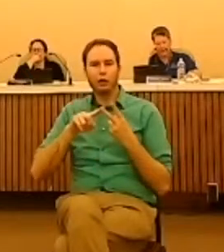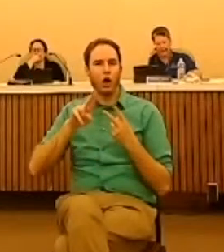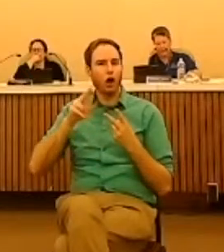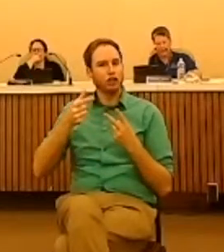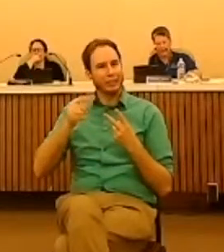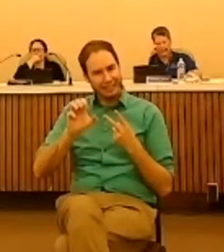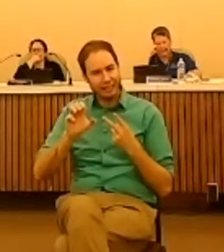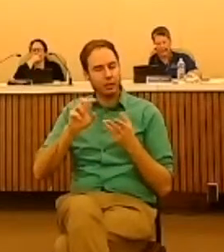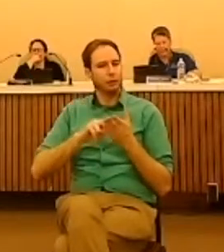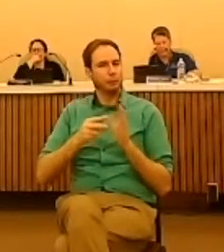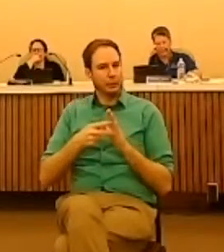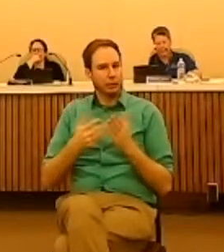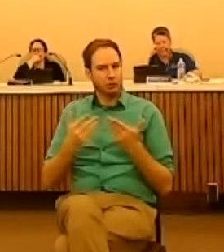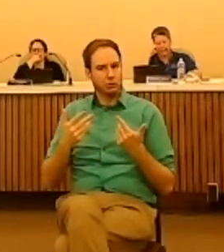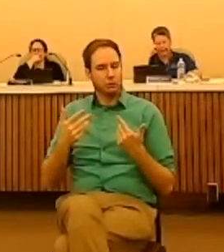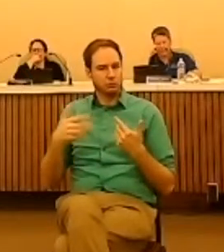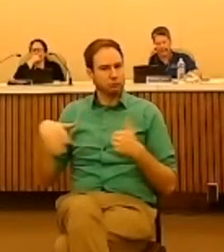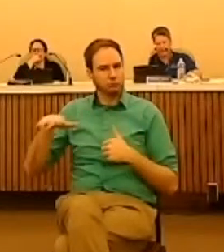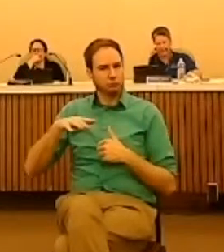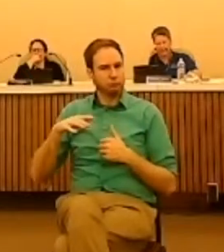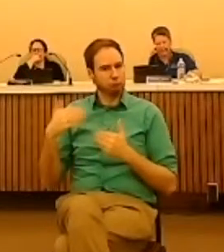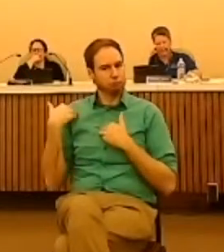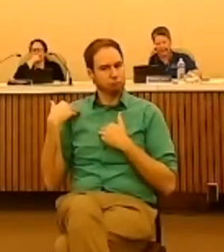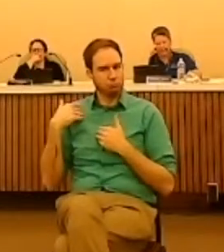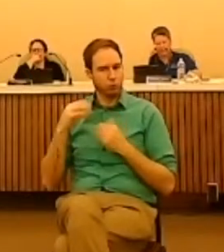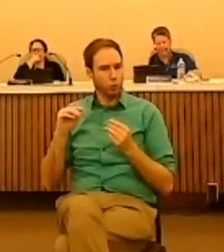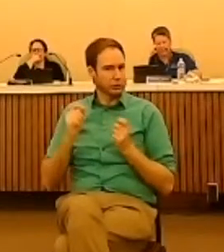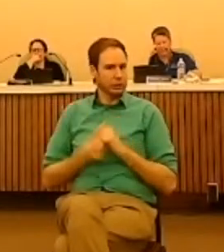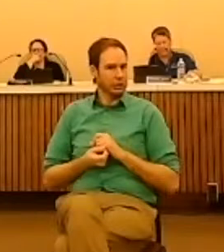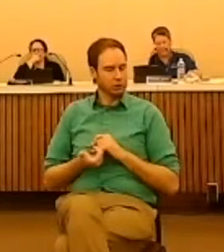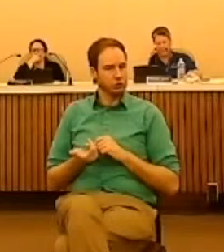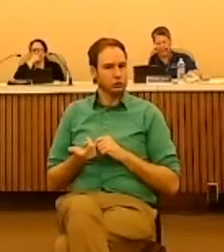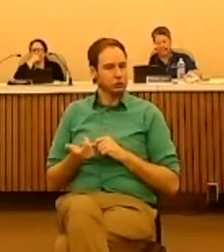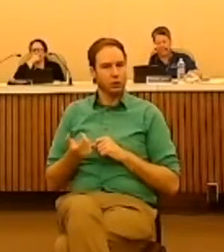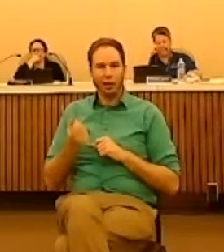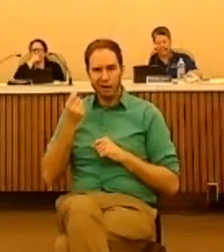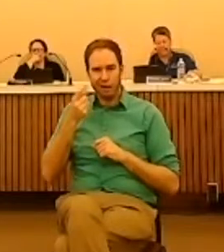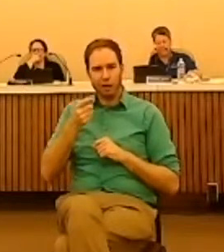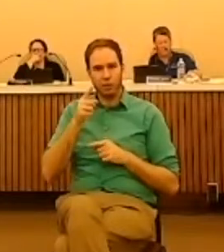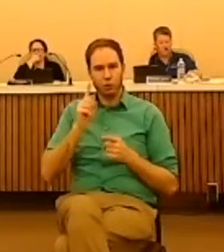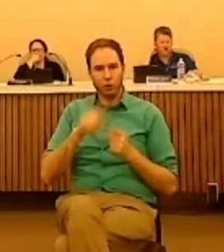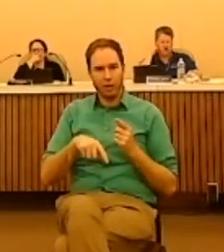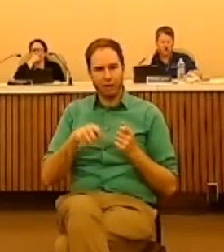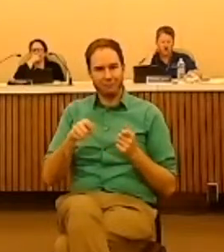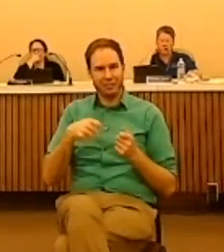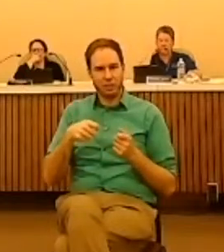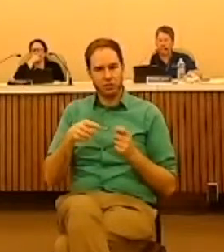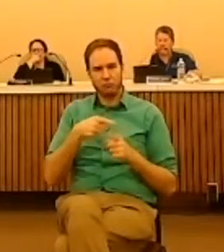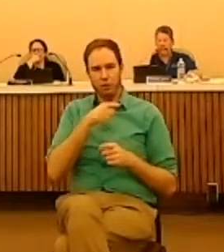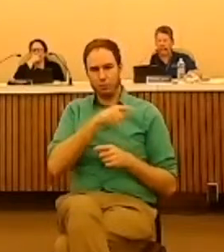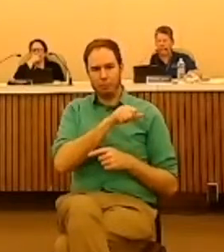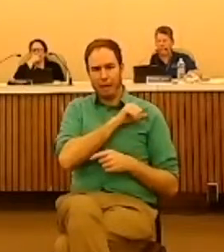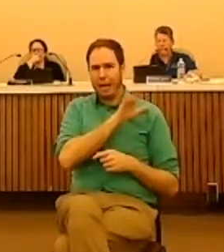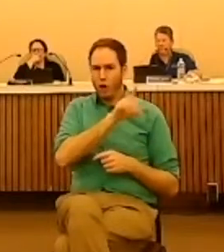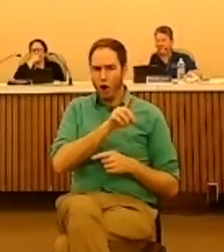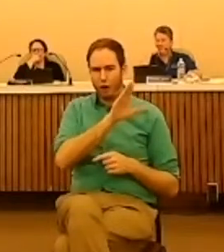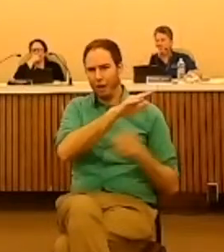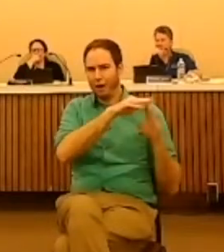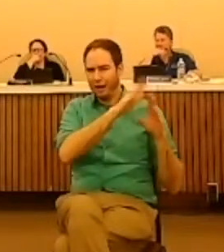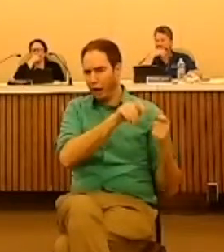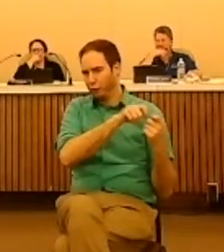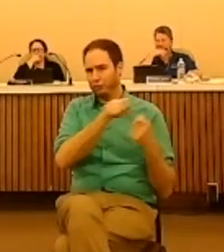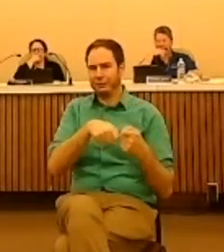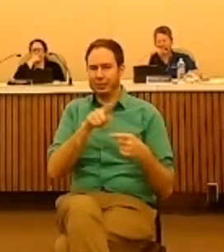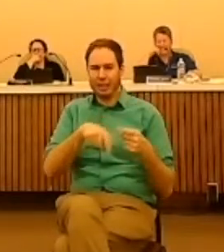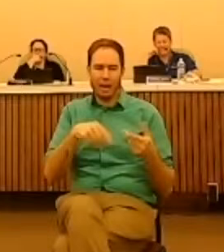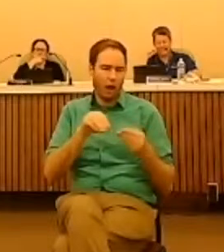town land, or the majority of the ponds. Obviously, you couldn't fish from someone's backyard.